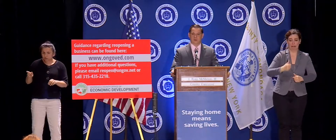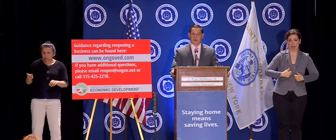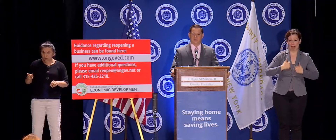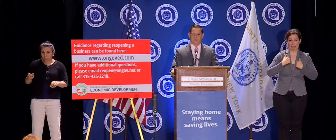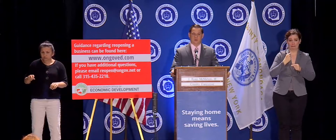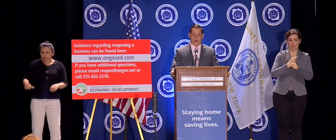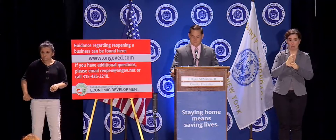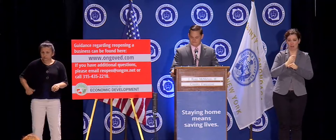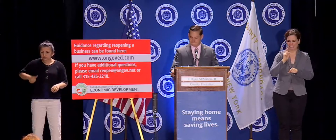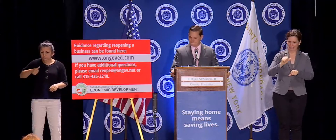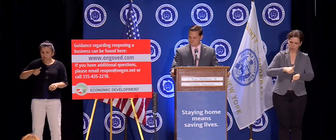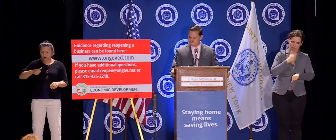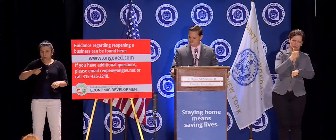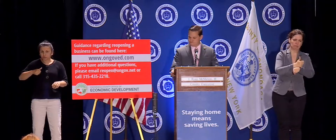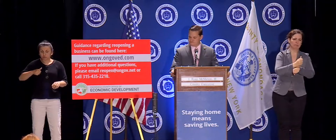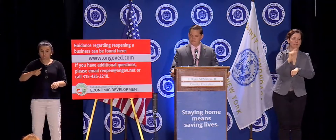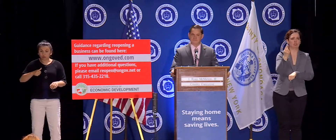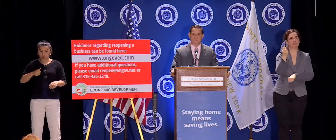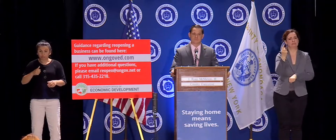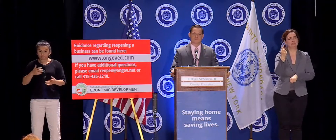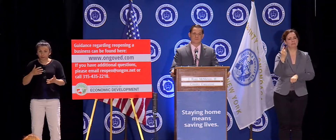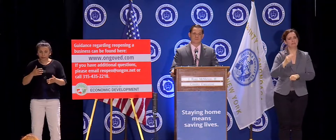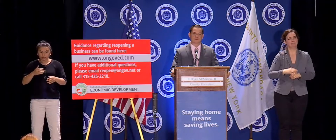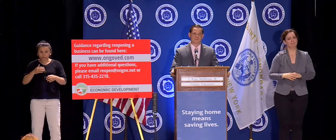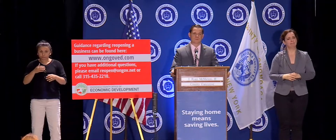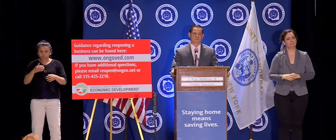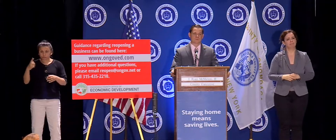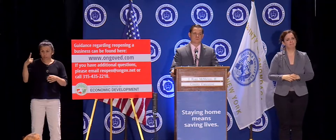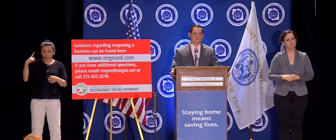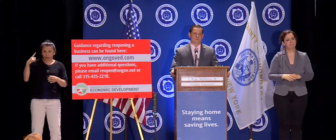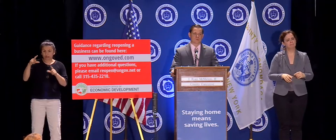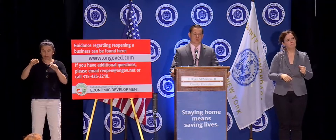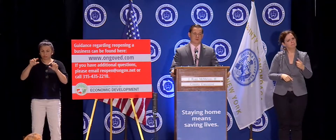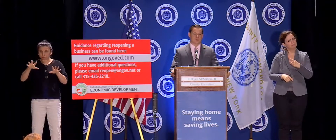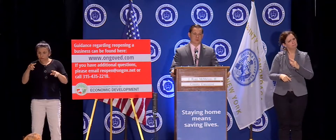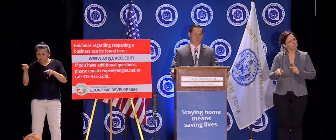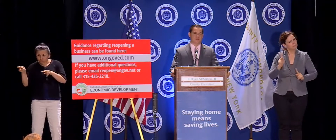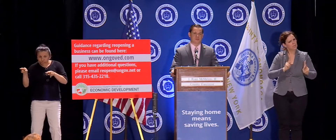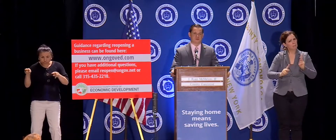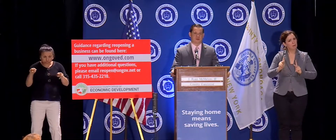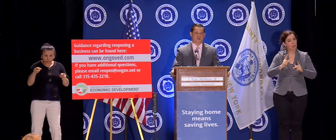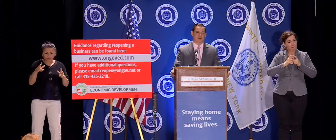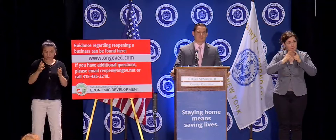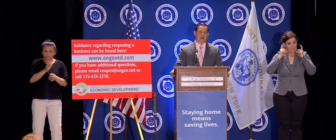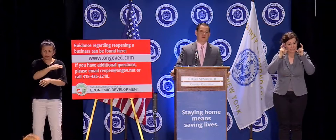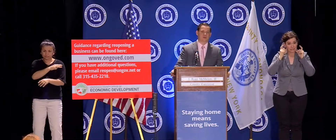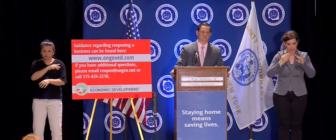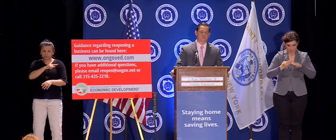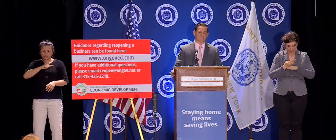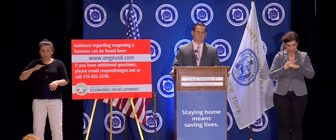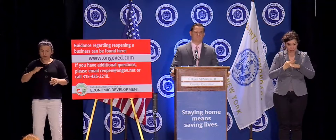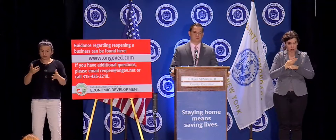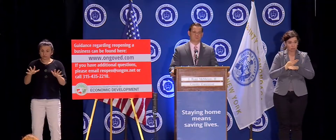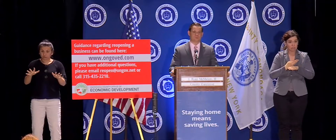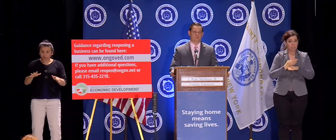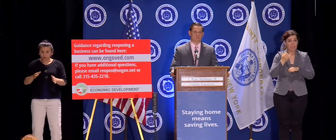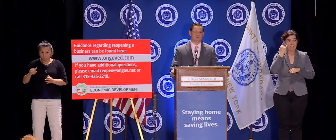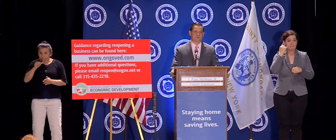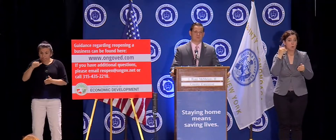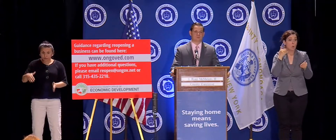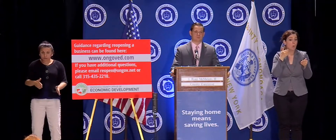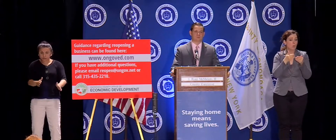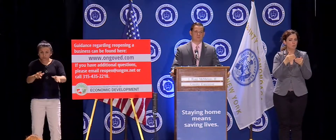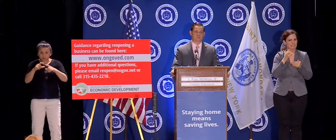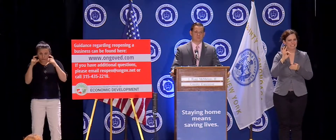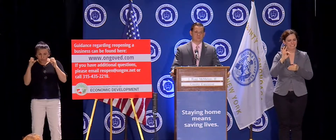up and ready for that. Are you asking people to wear masks at Oneida Shores? If they're going to be within 6 feet of each other, yes. And if